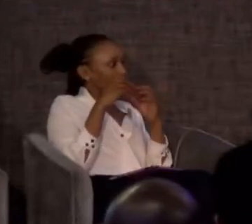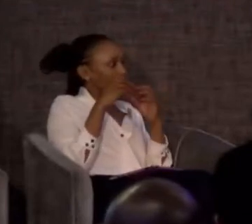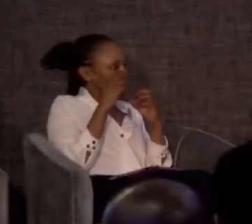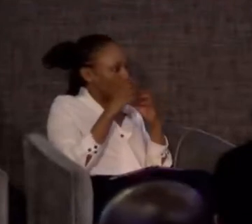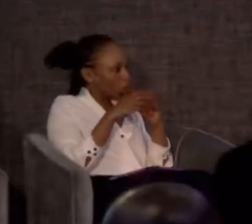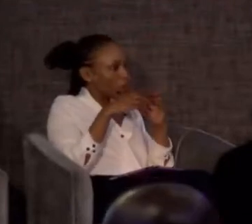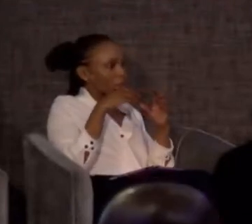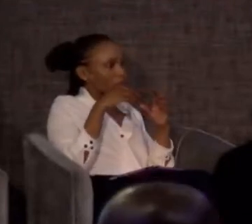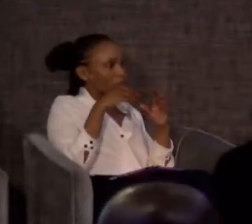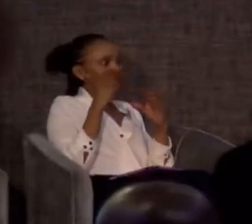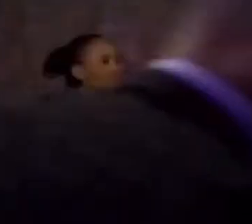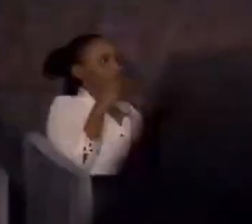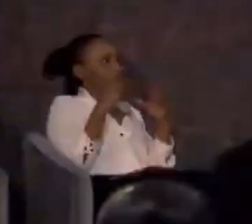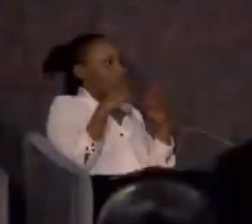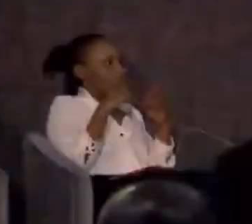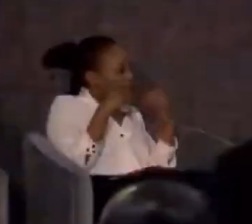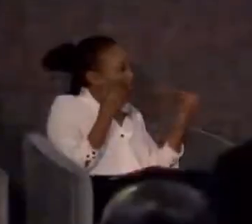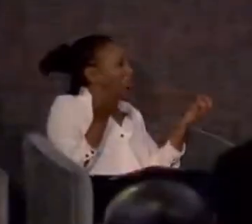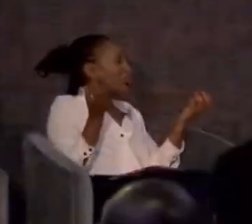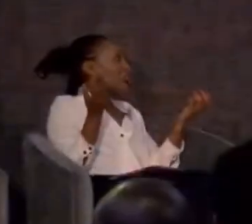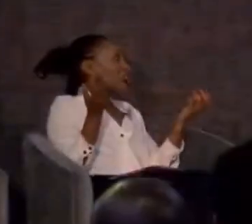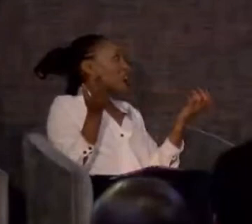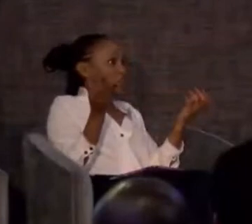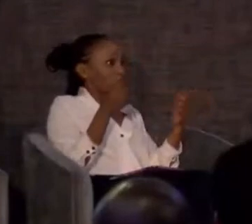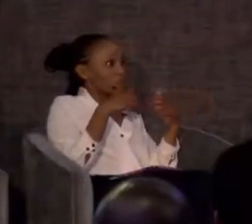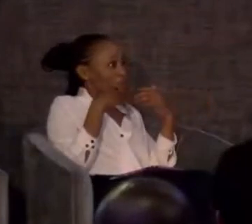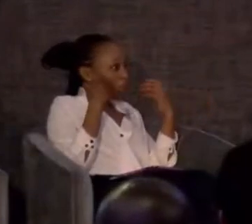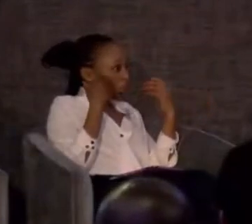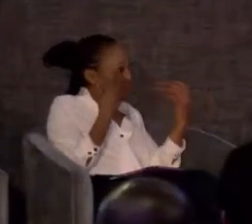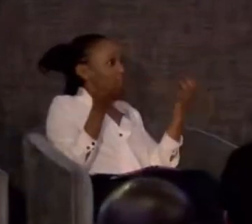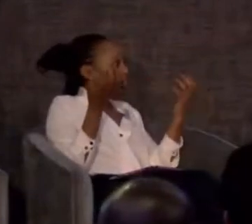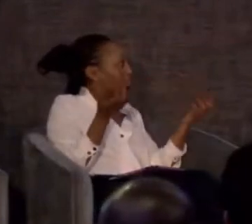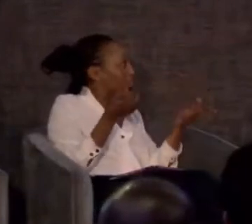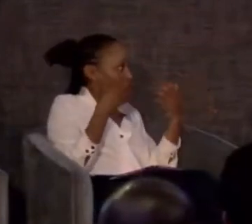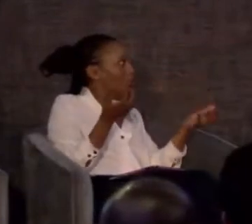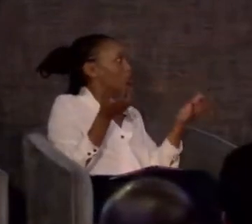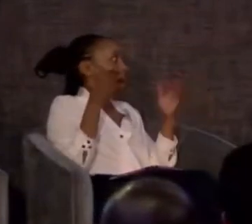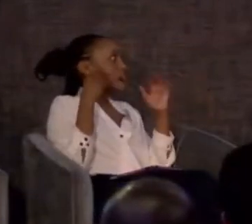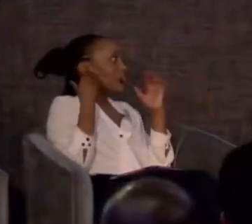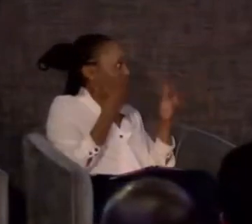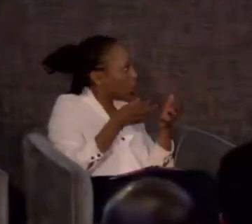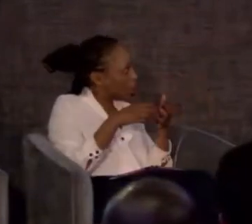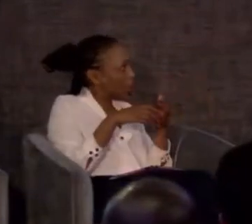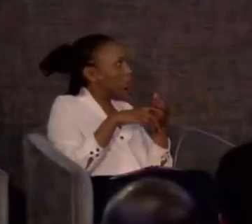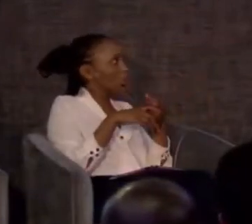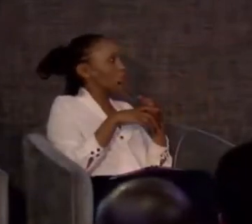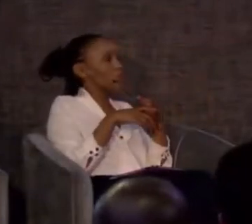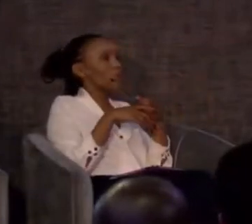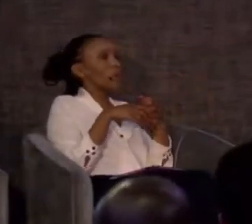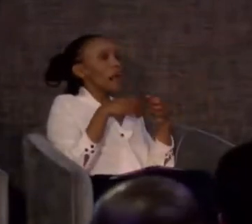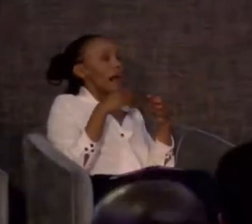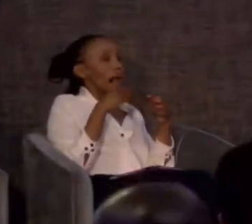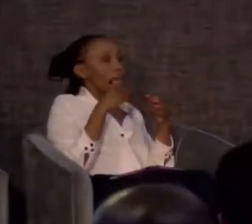be able to employ, but also when they need to terminate relationships for reasons that are cogent, then they should be able to do